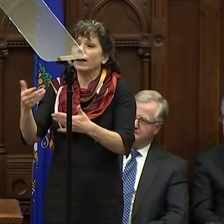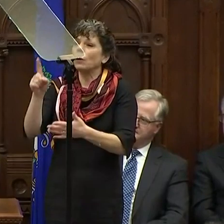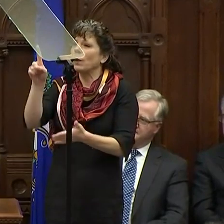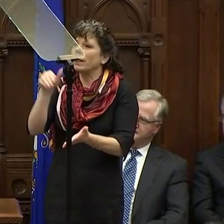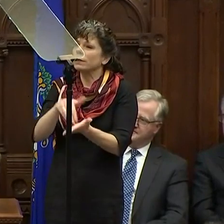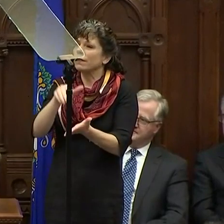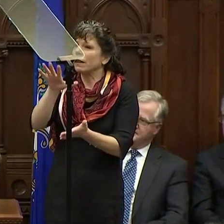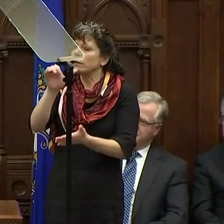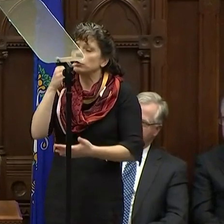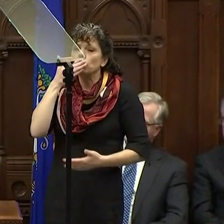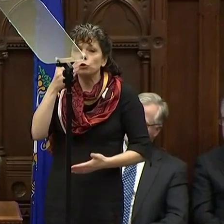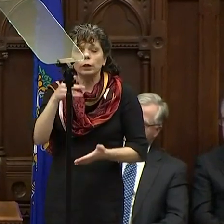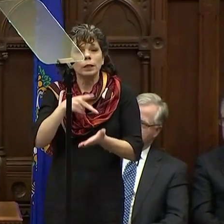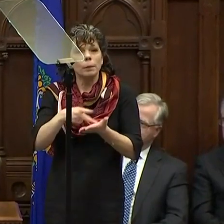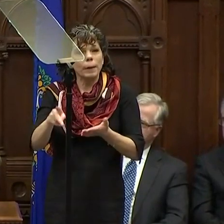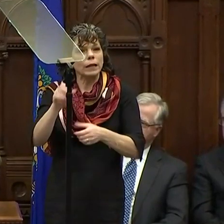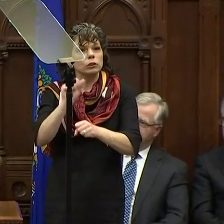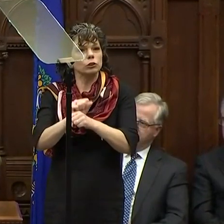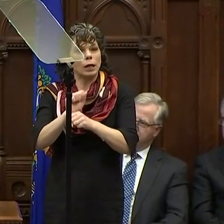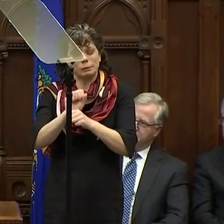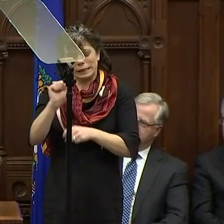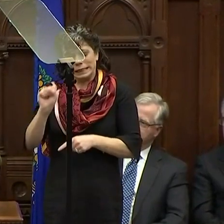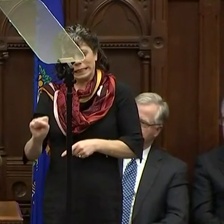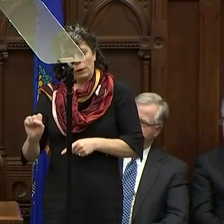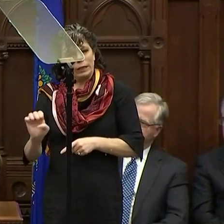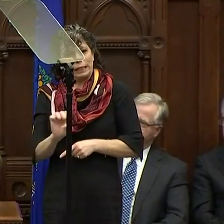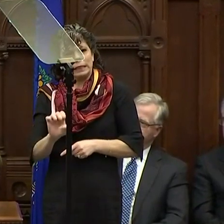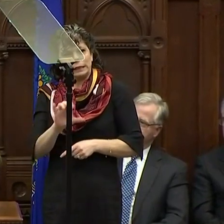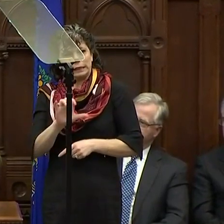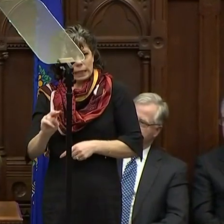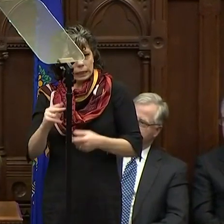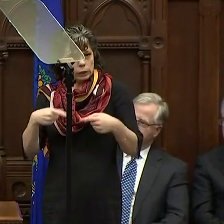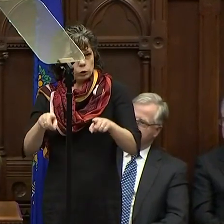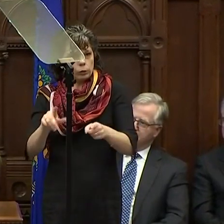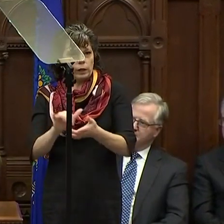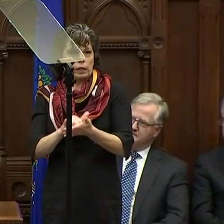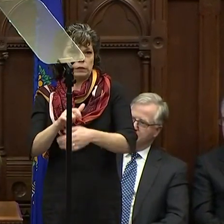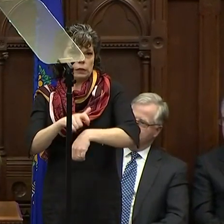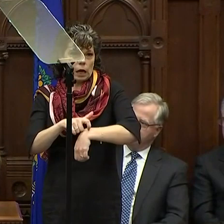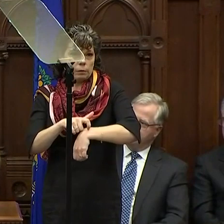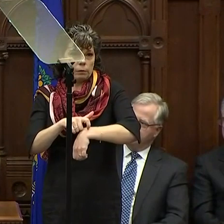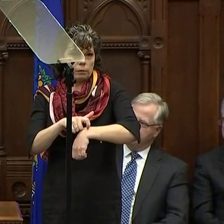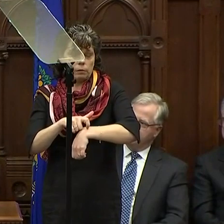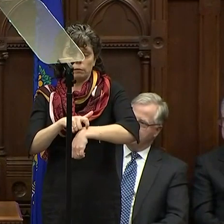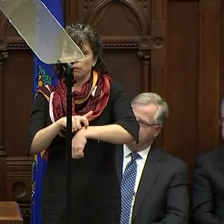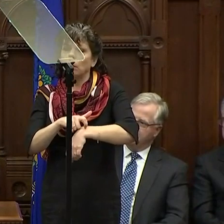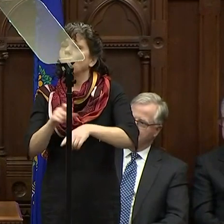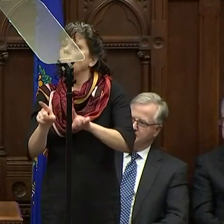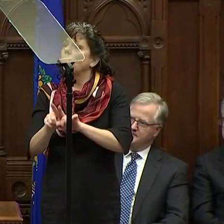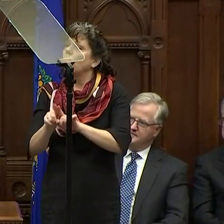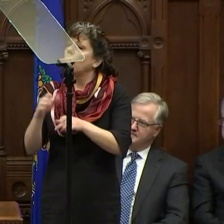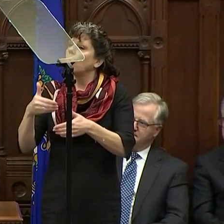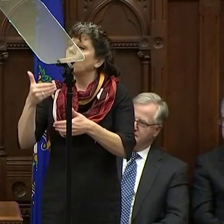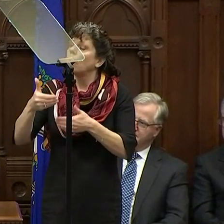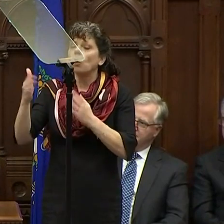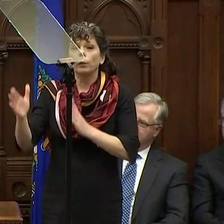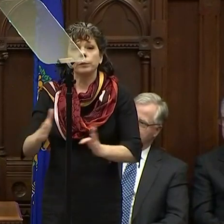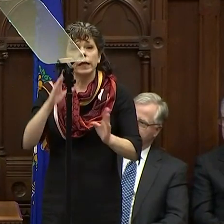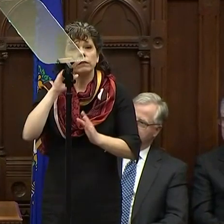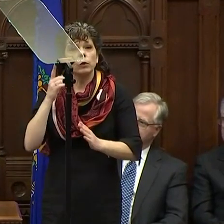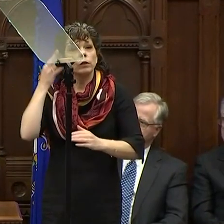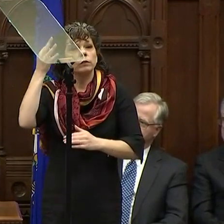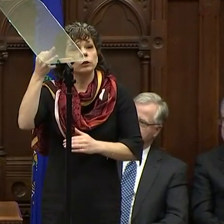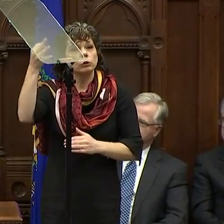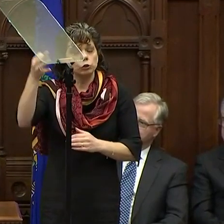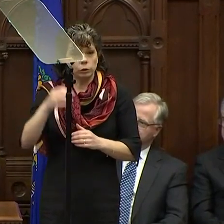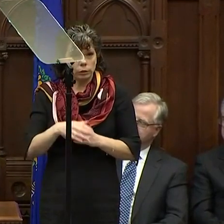1,500 good-paying jobs in Southeast Connecticut for that period of time. And along the way, we're planning for the future. And